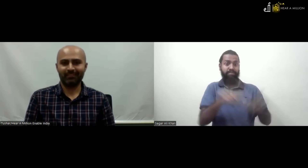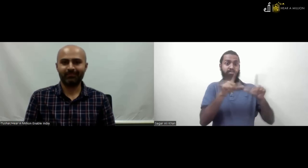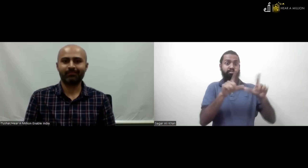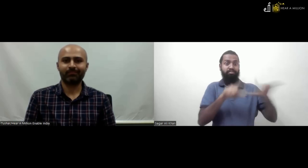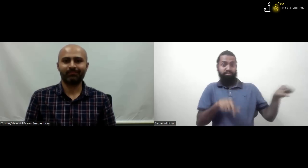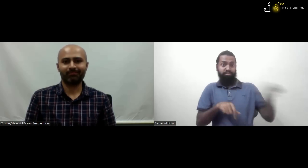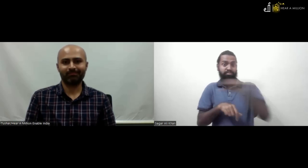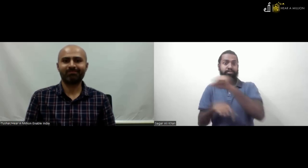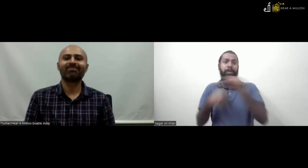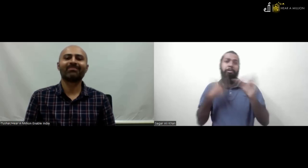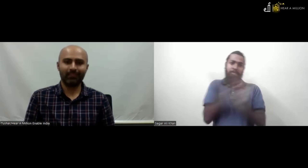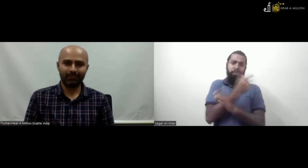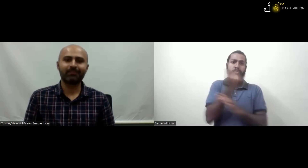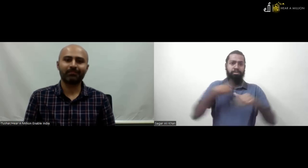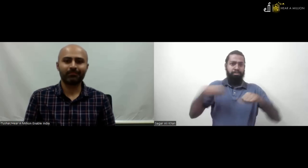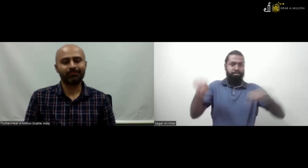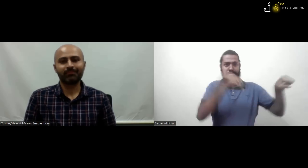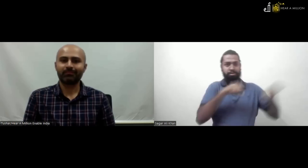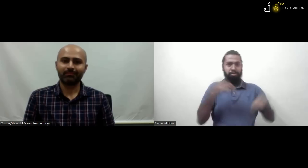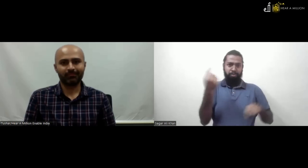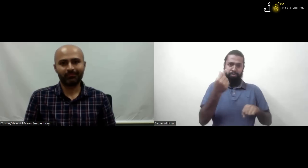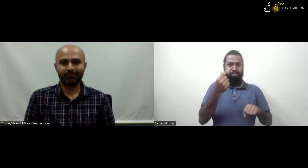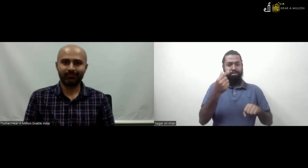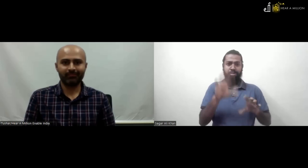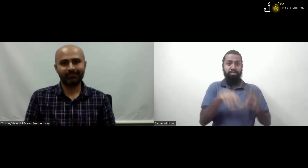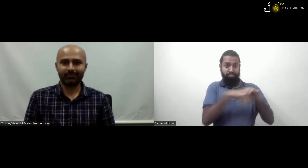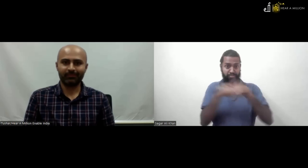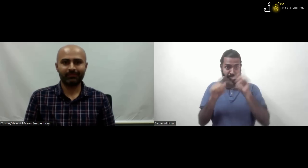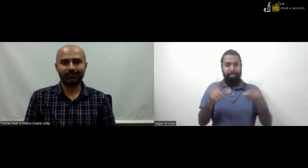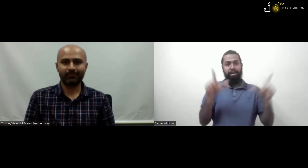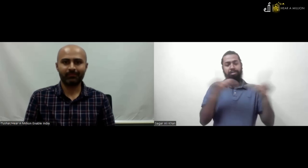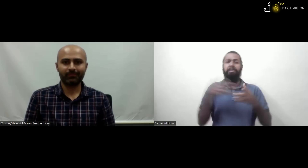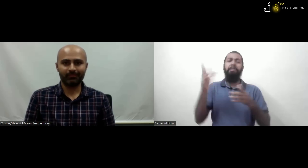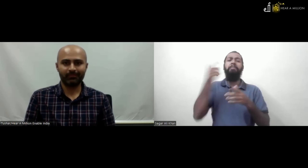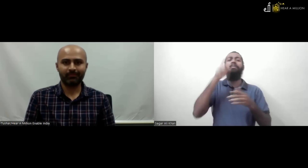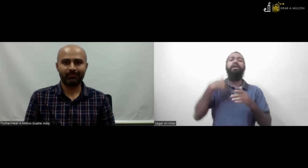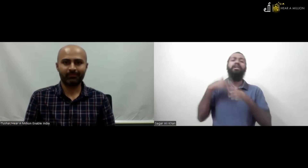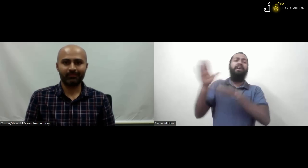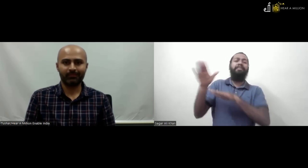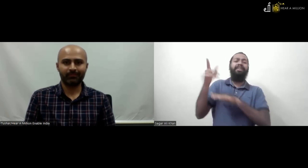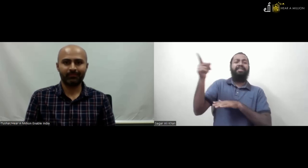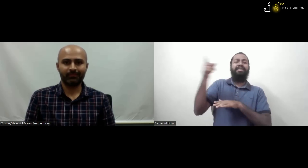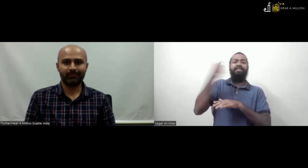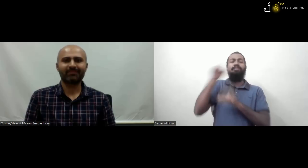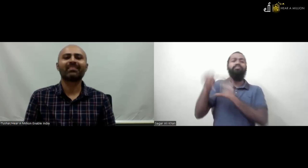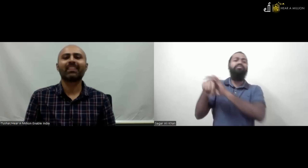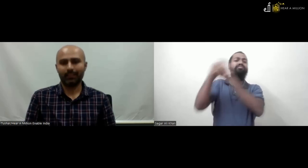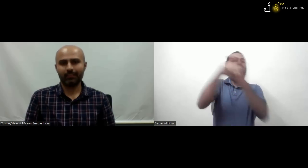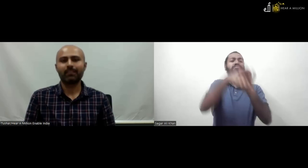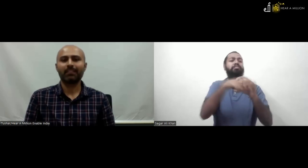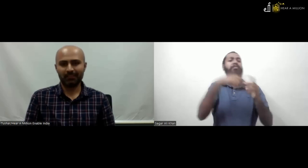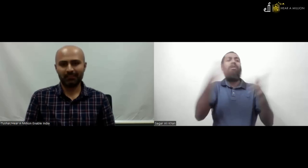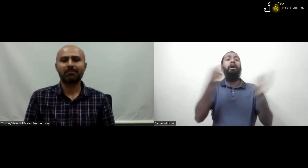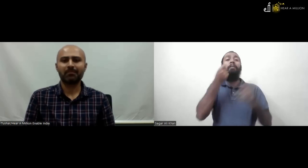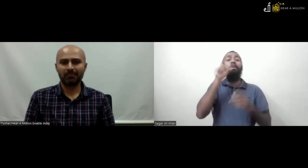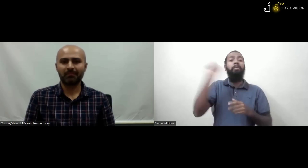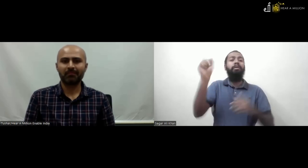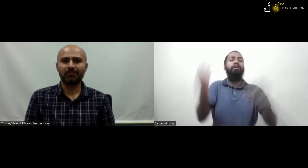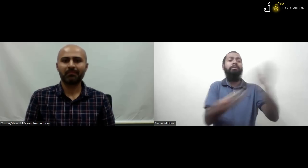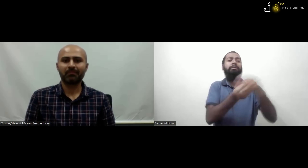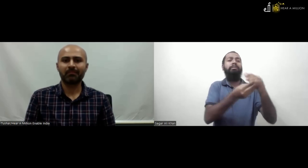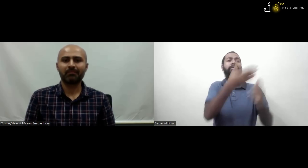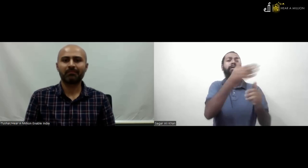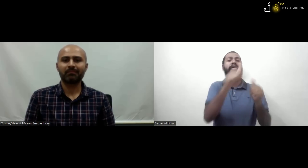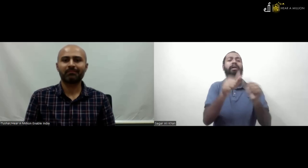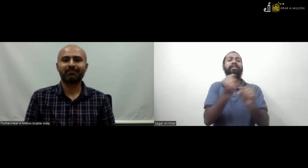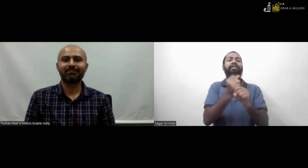I was not actually 18 years. That was a rule, right? And I had been driving for a very long time and I didn't know. My father